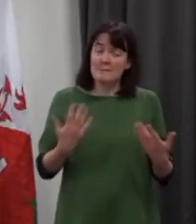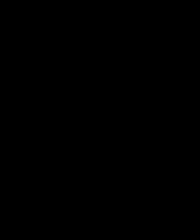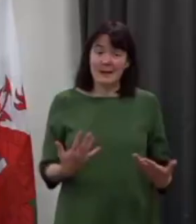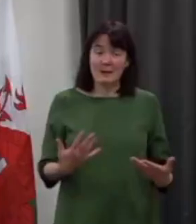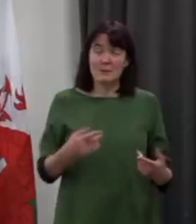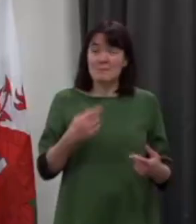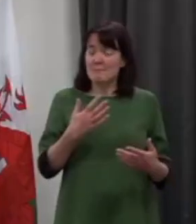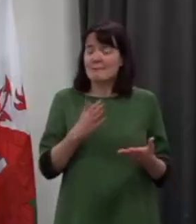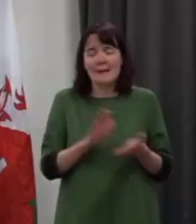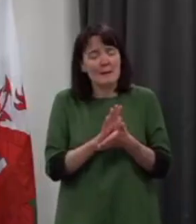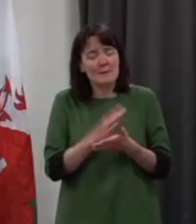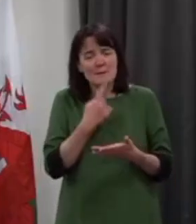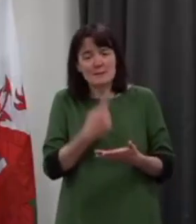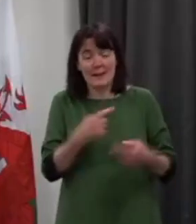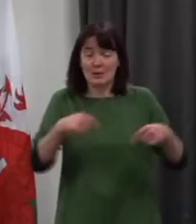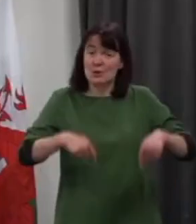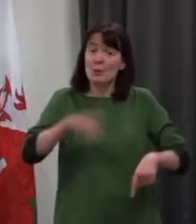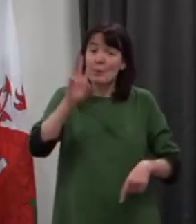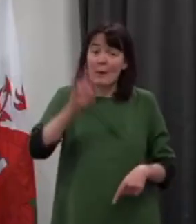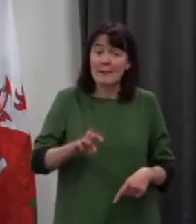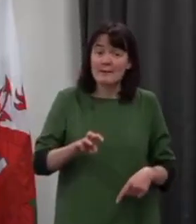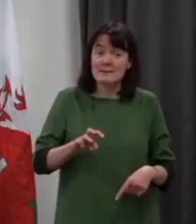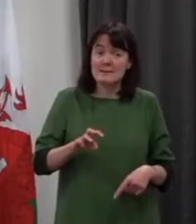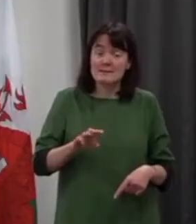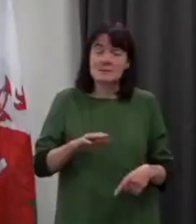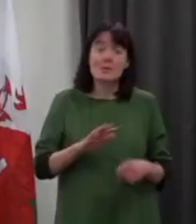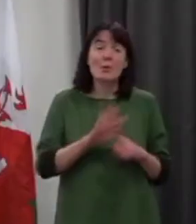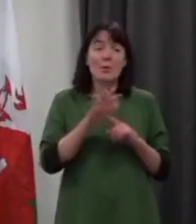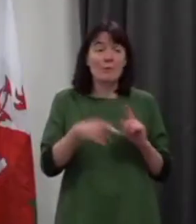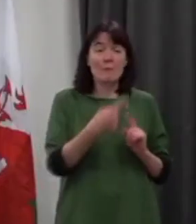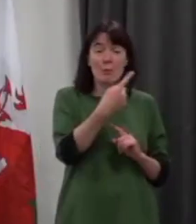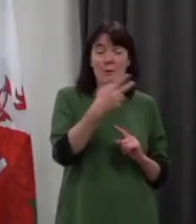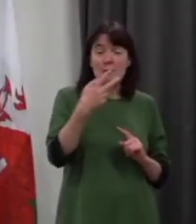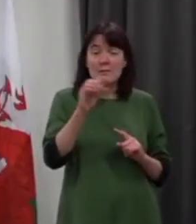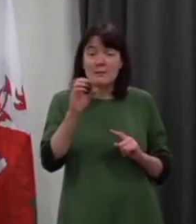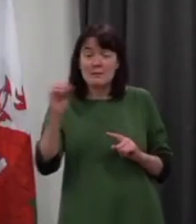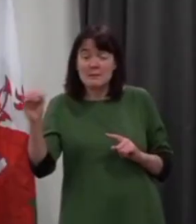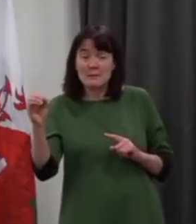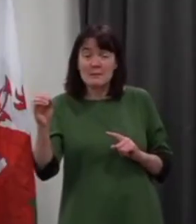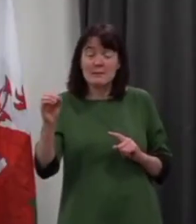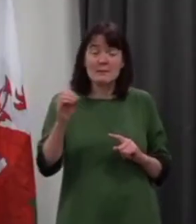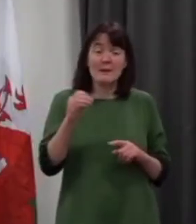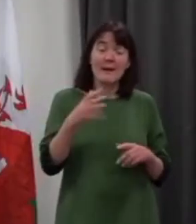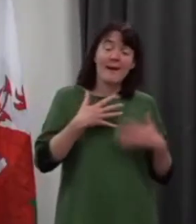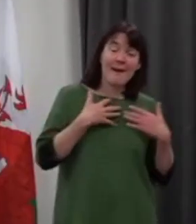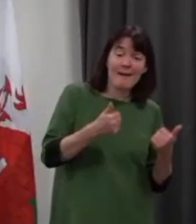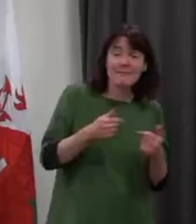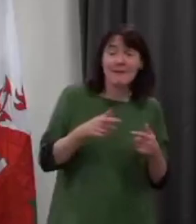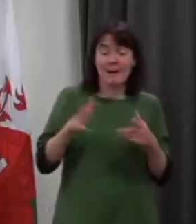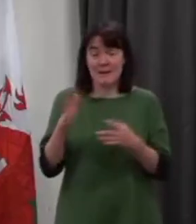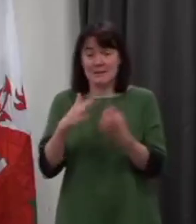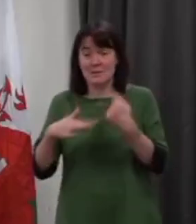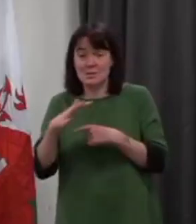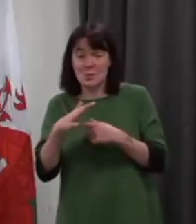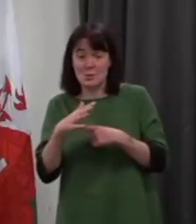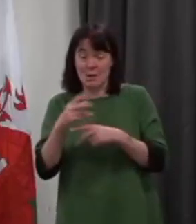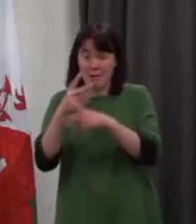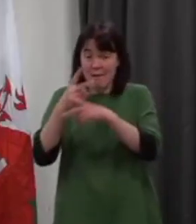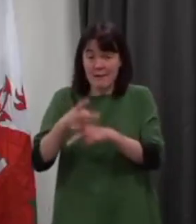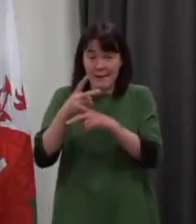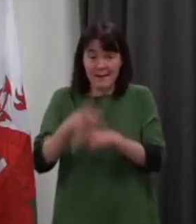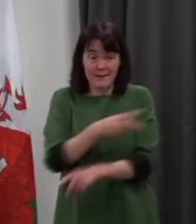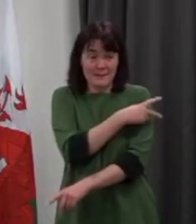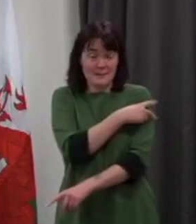in Wales, more than 1,300 health and social care professionals have already answered the call in the first